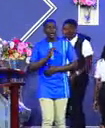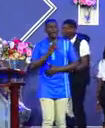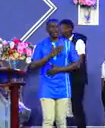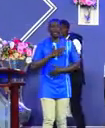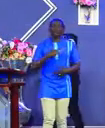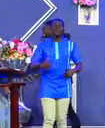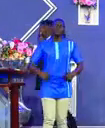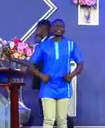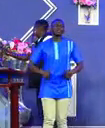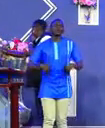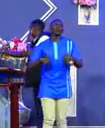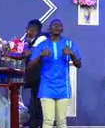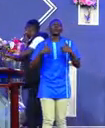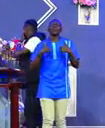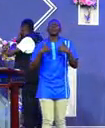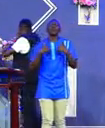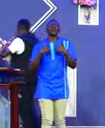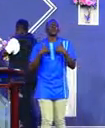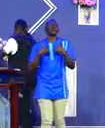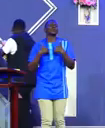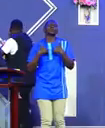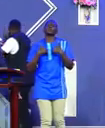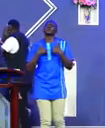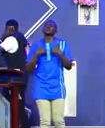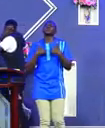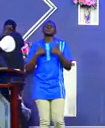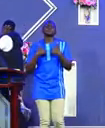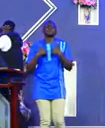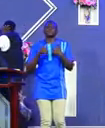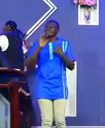disease. I am the Lord.